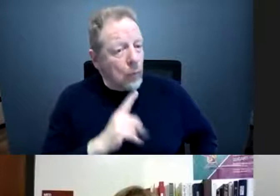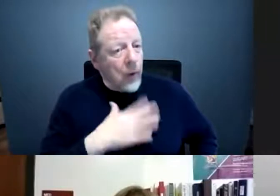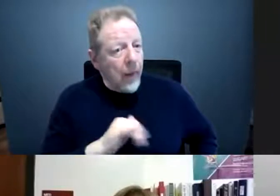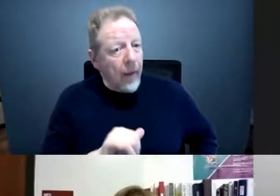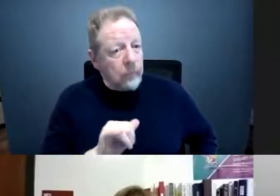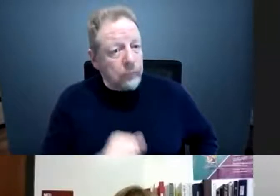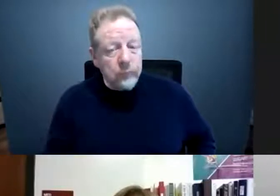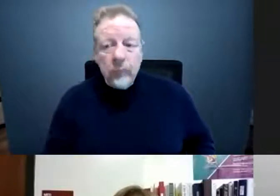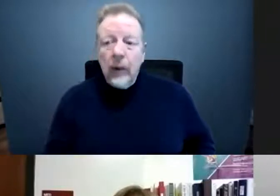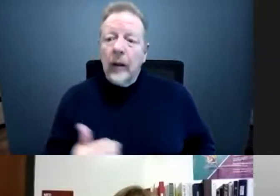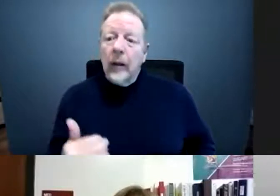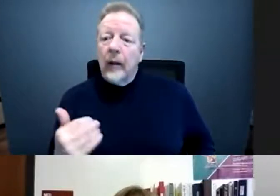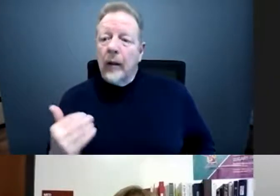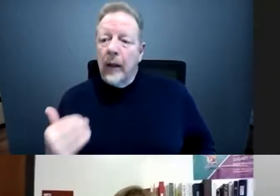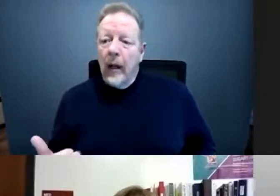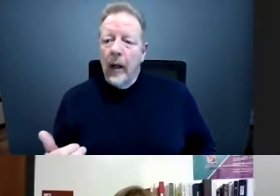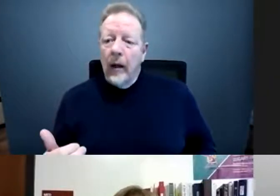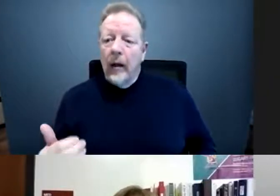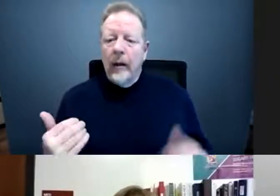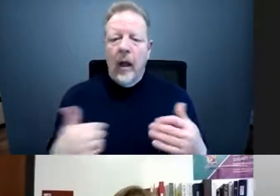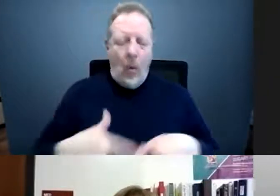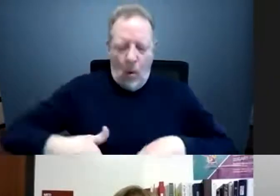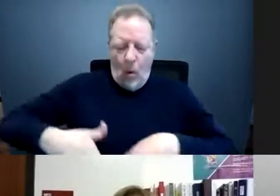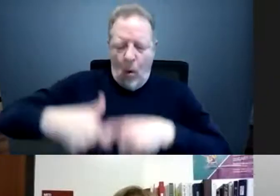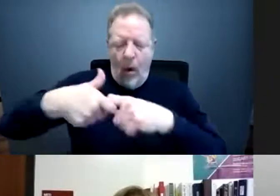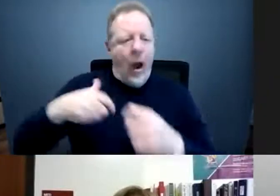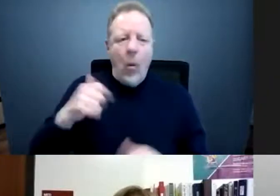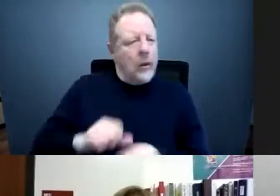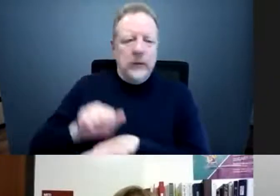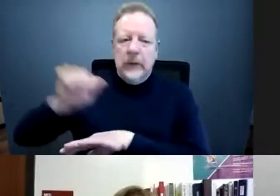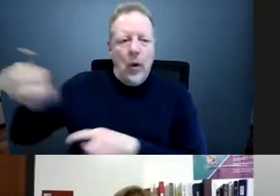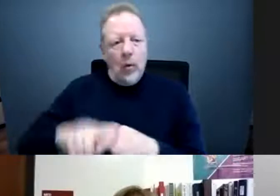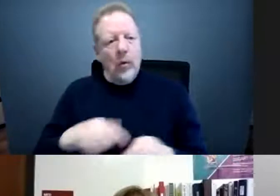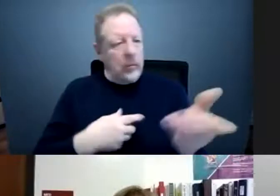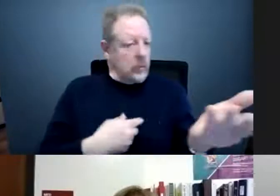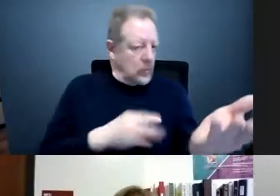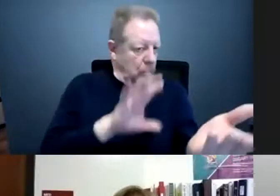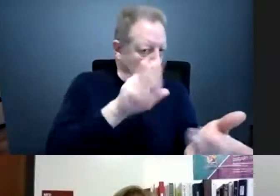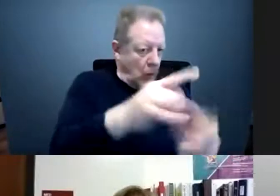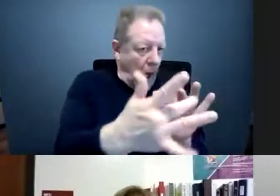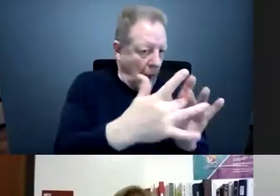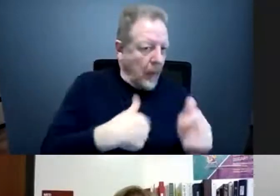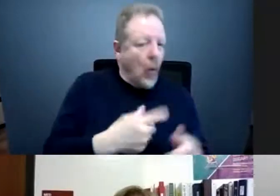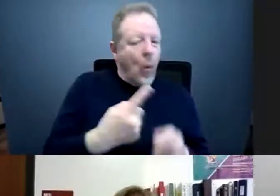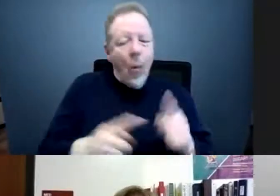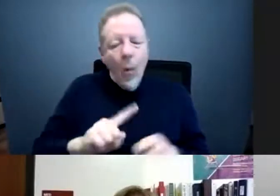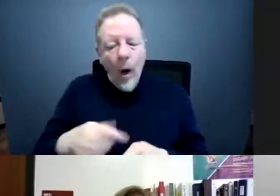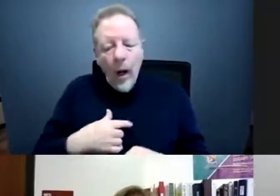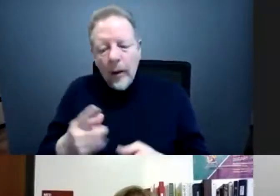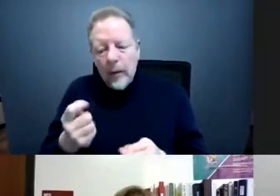Well, if that's the case, I'll just hold off on submitting it until I talk with Christine, and then I'll review it one more time,